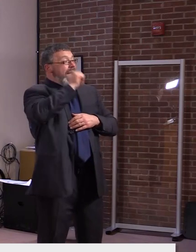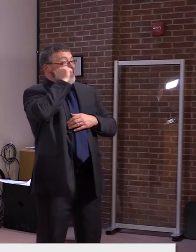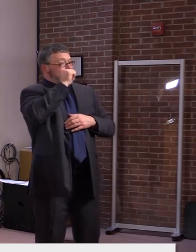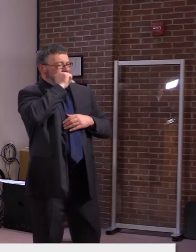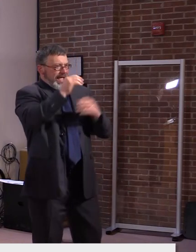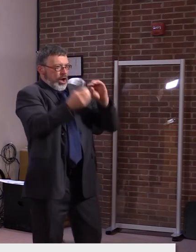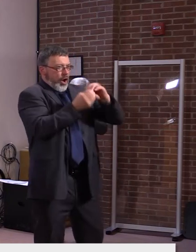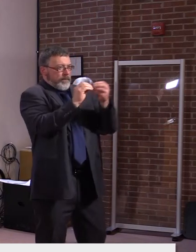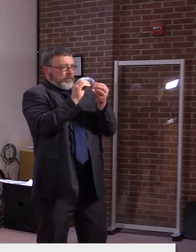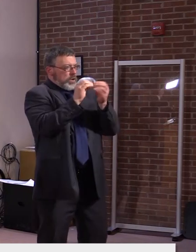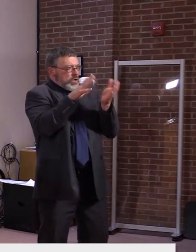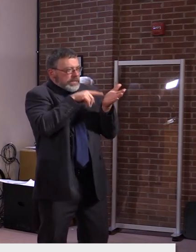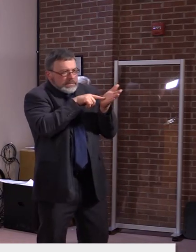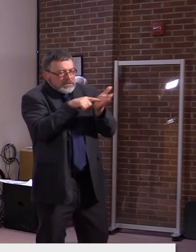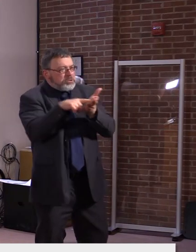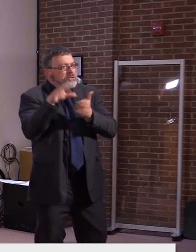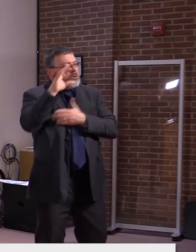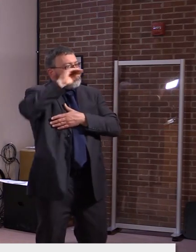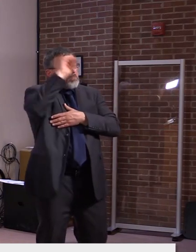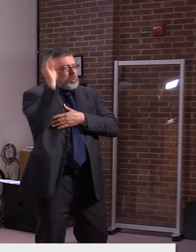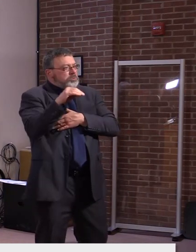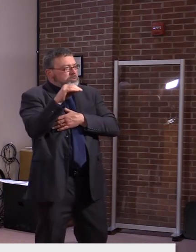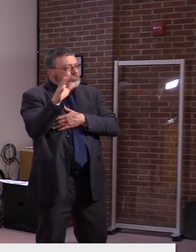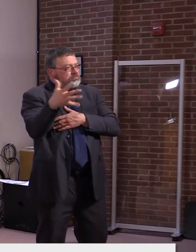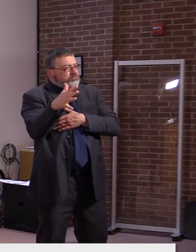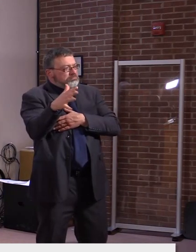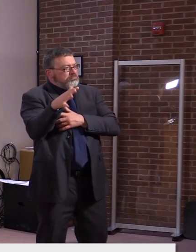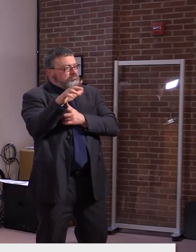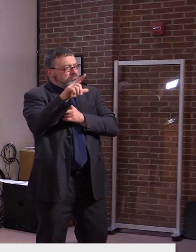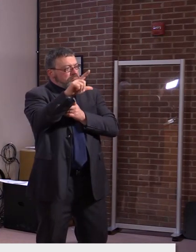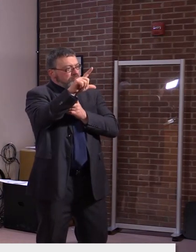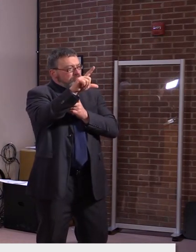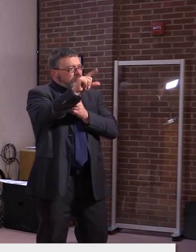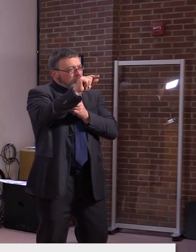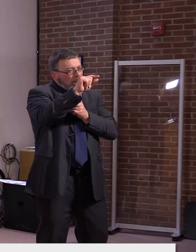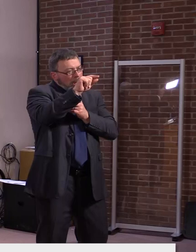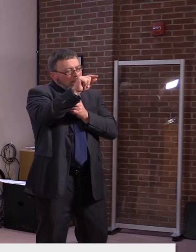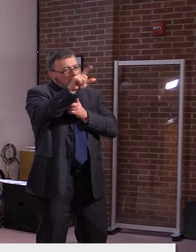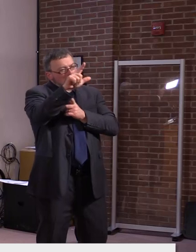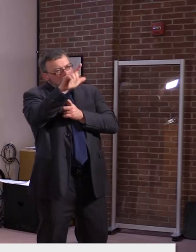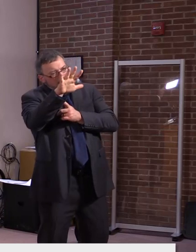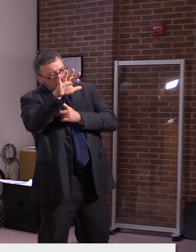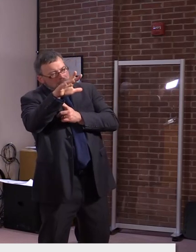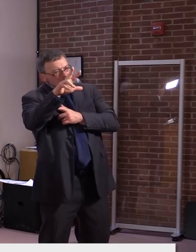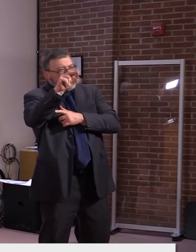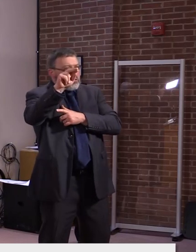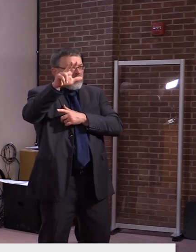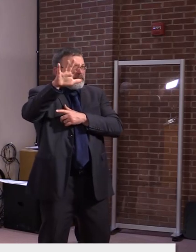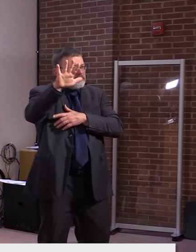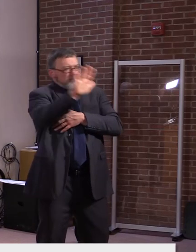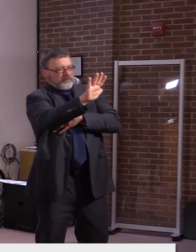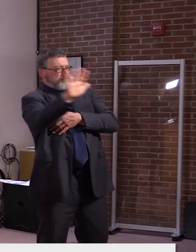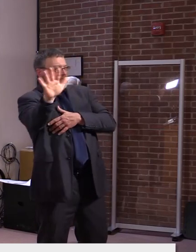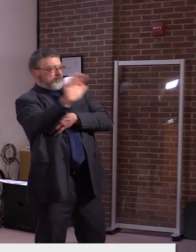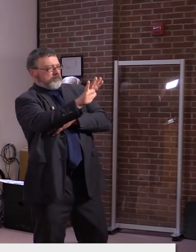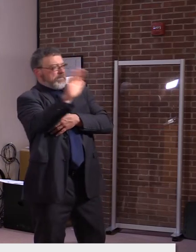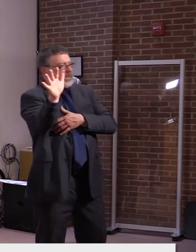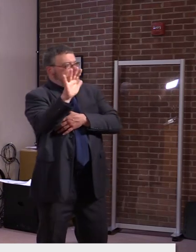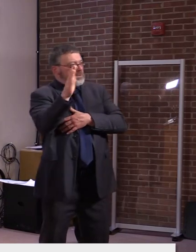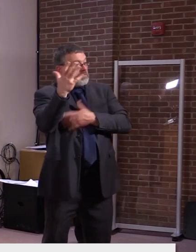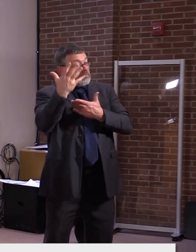know, anywhere between 20, 25, 30, 35% of the cases, even 40% of the